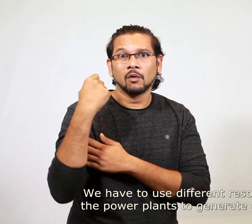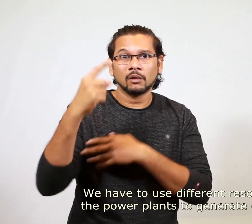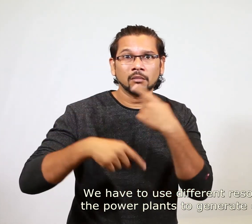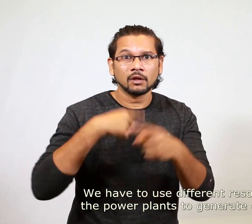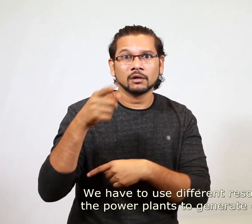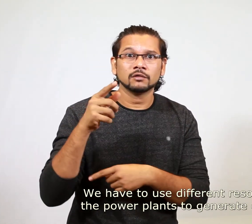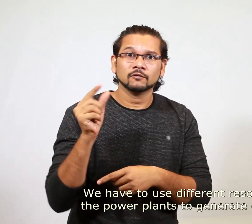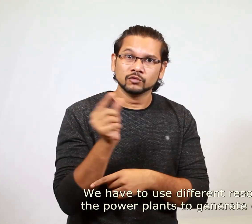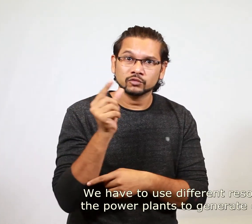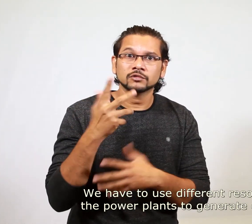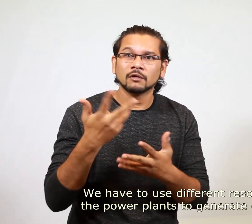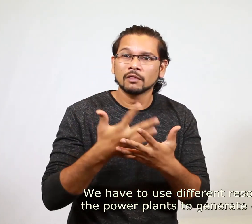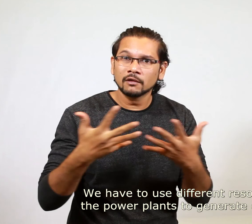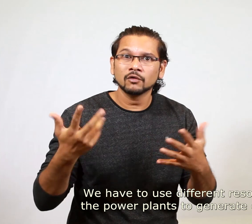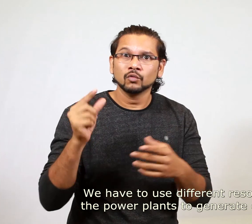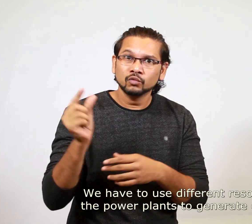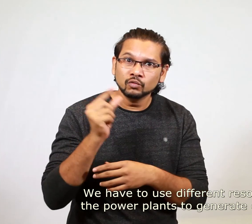plants to generate electricity.